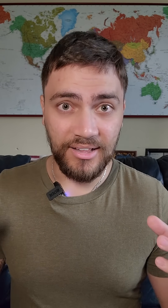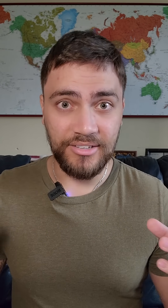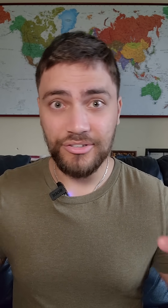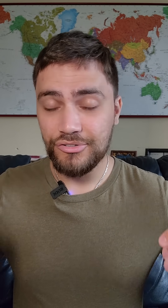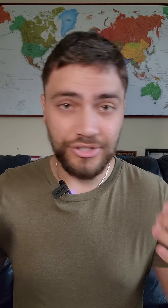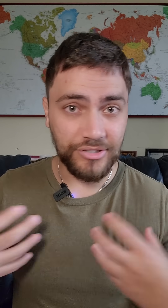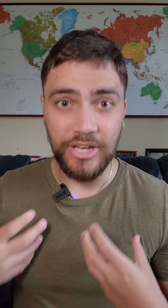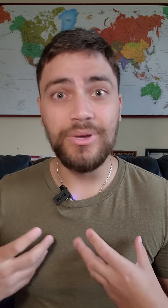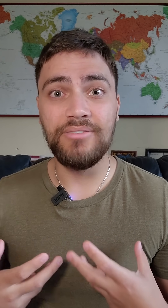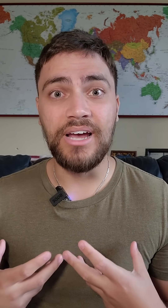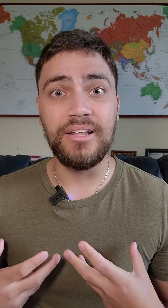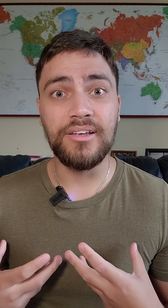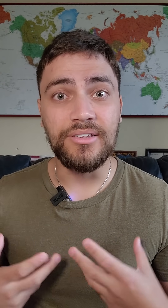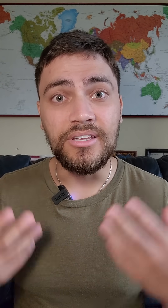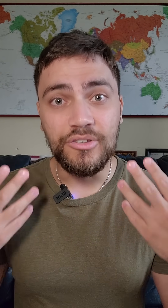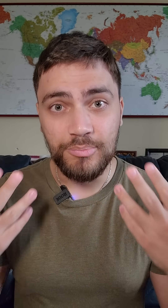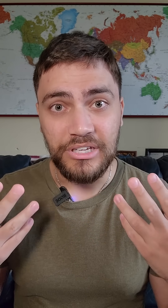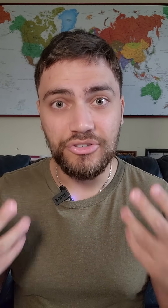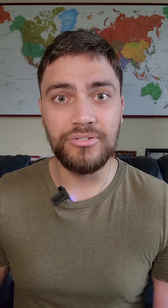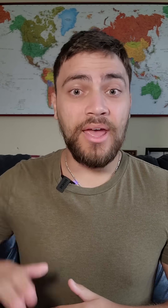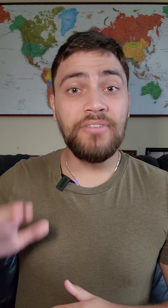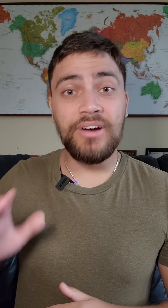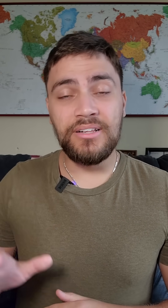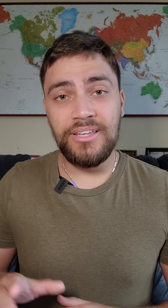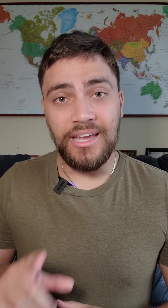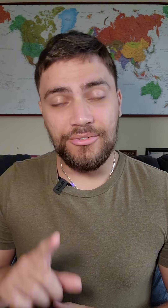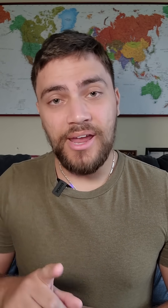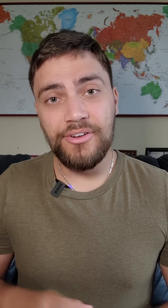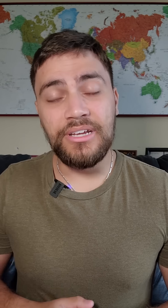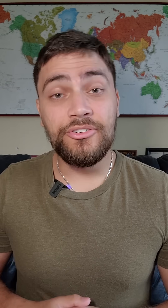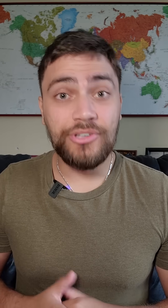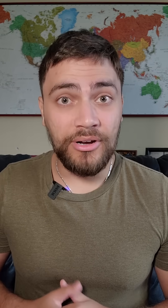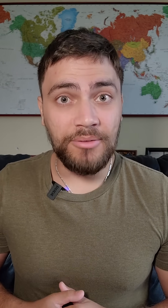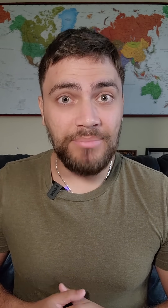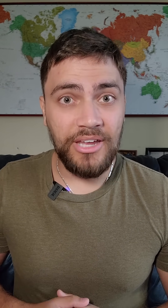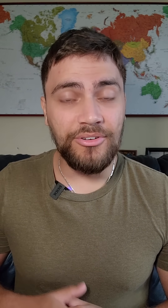dialects just like we have dialects in speech. And finally, that creator is Scarlett May. You can